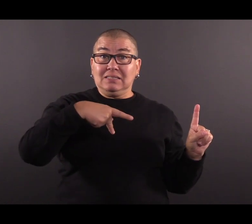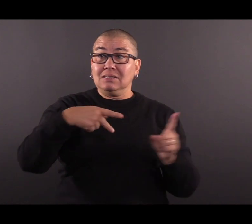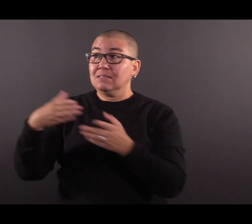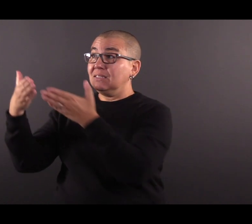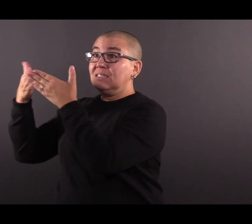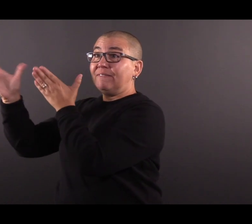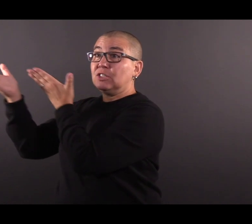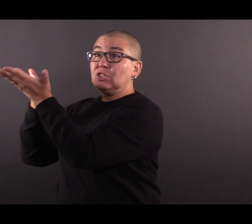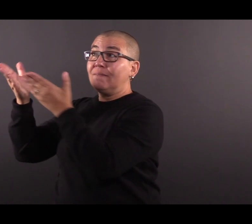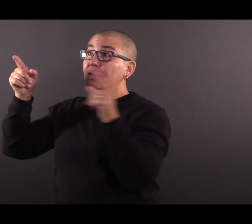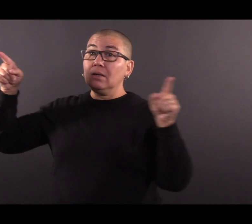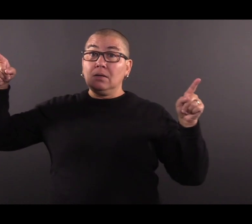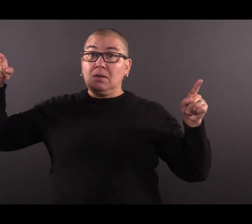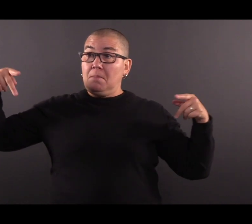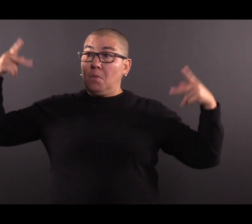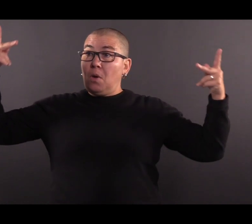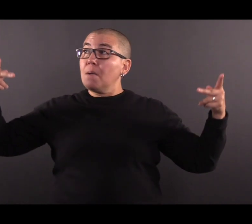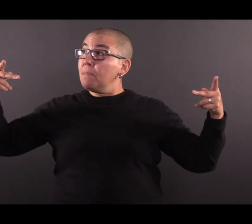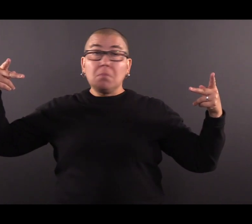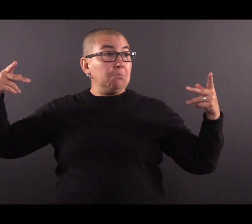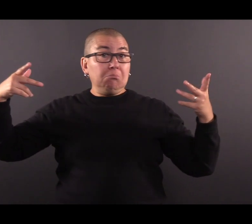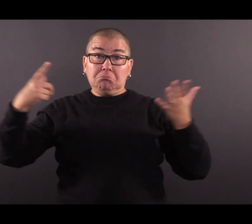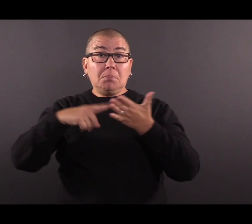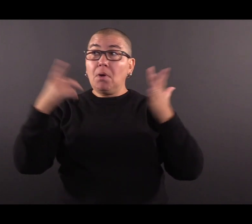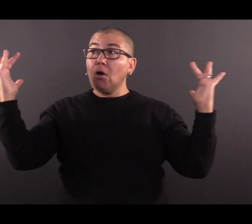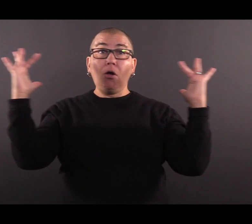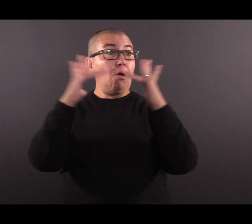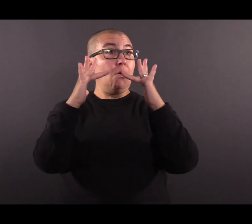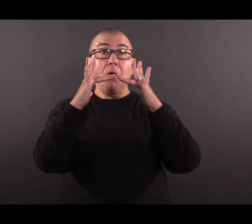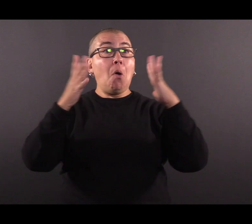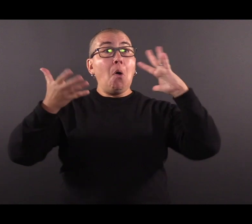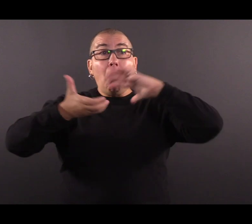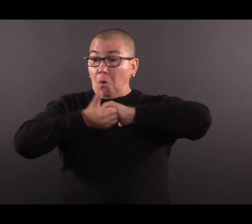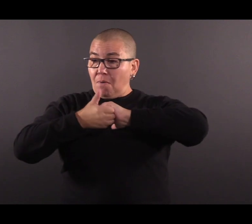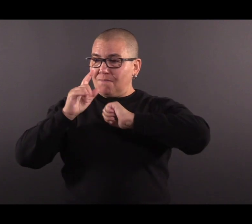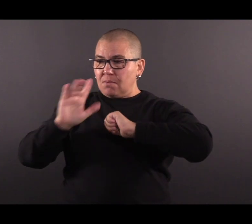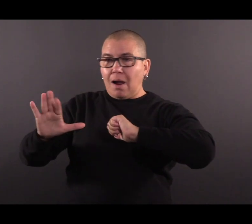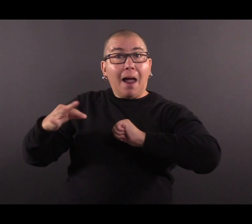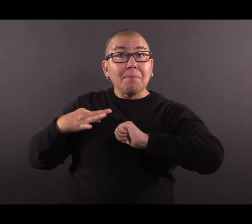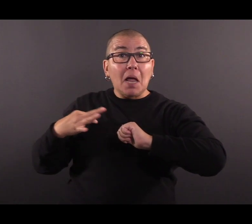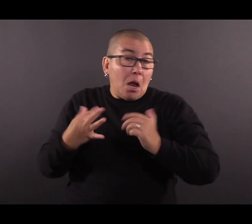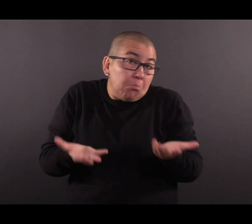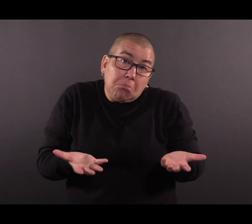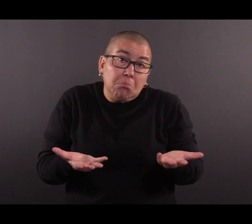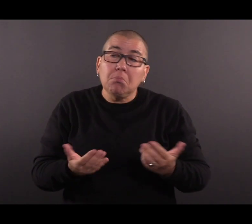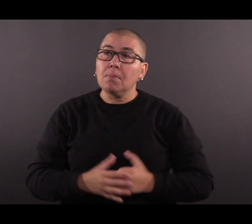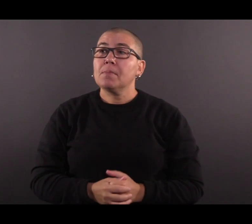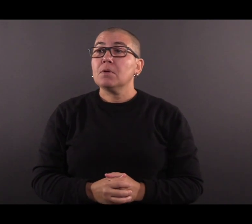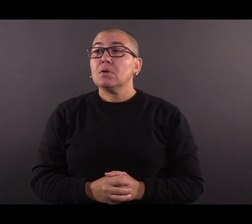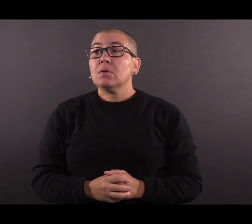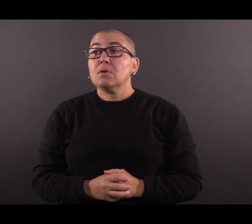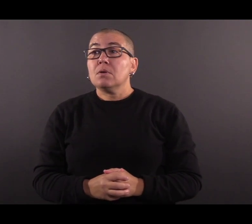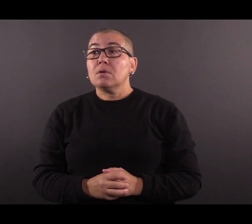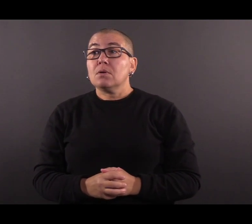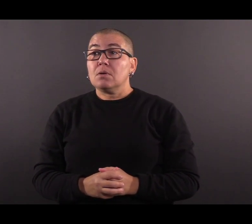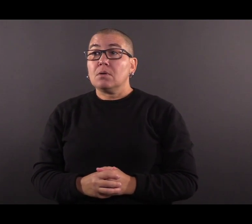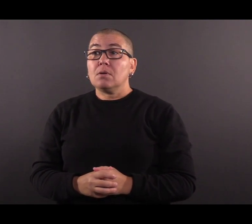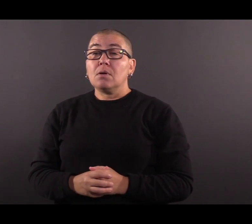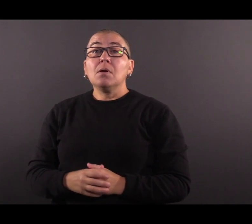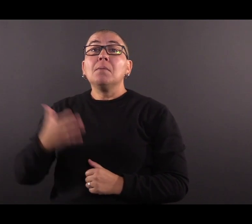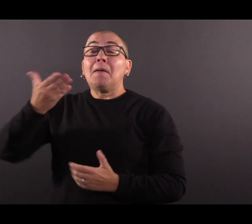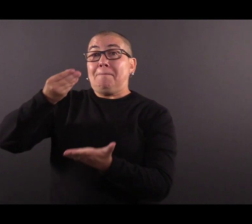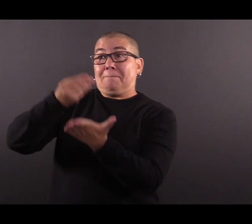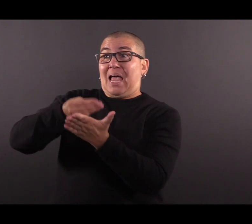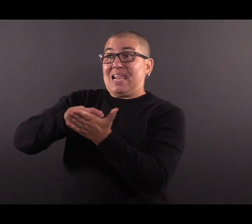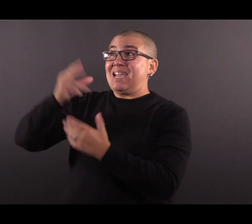services to the larger community of unhoused people may partner as grant applicants. Or a VSP could be a subrecipient